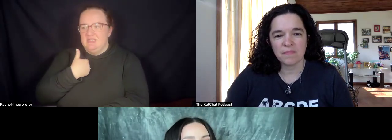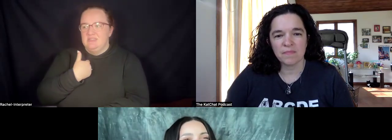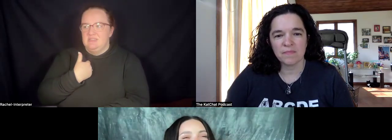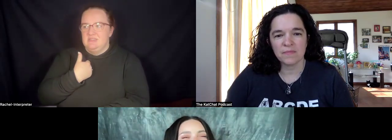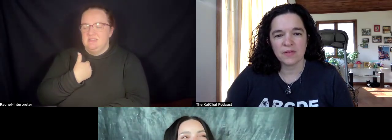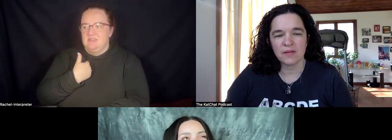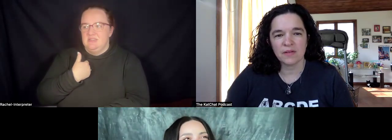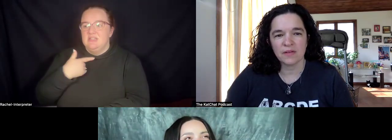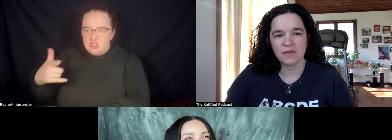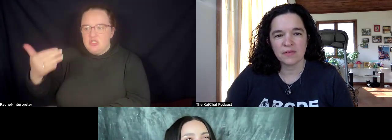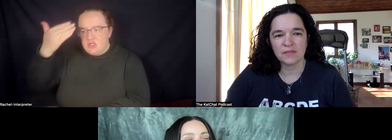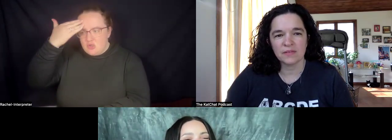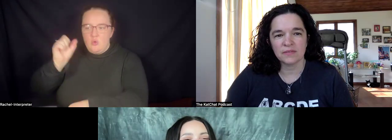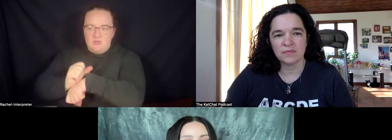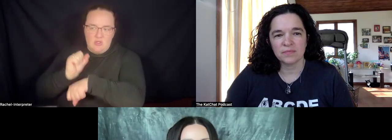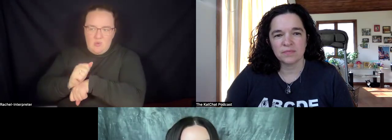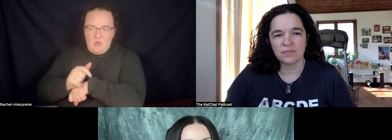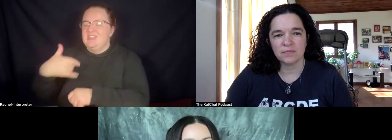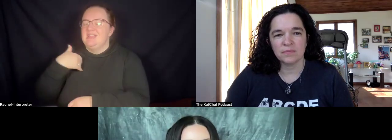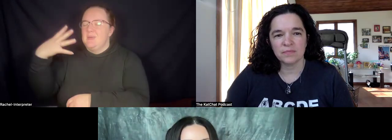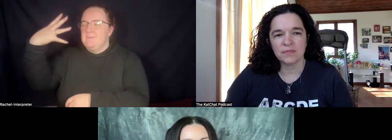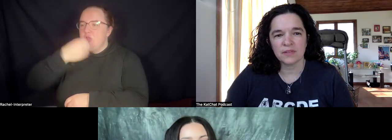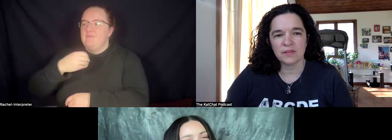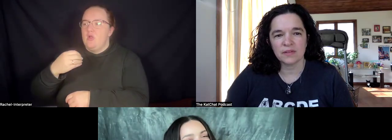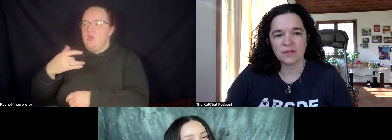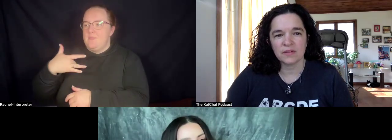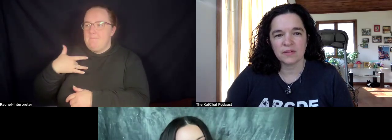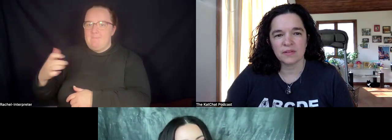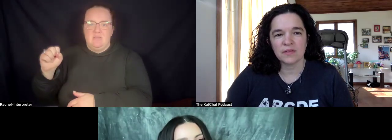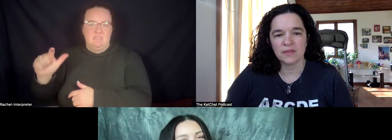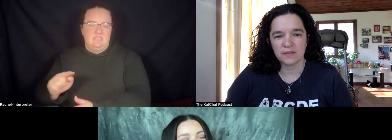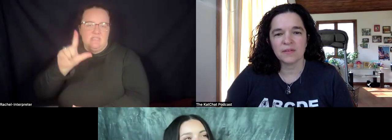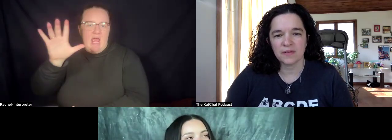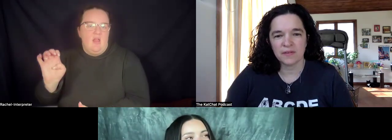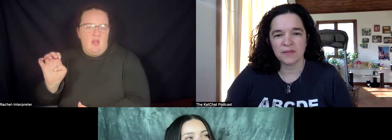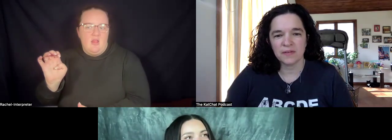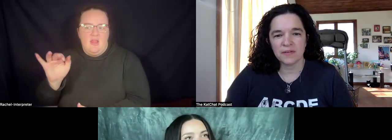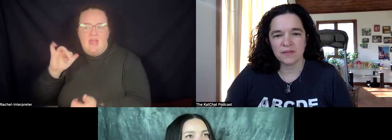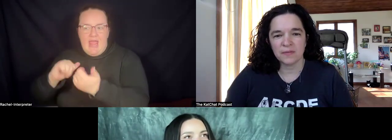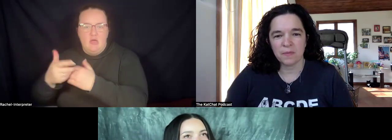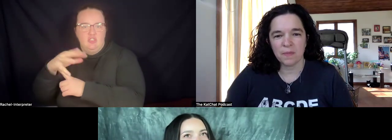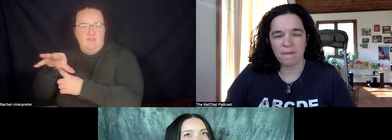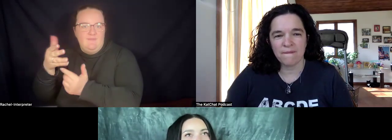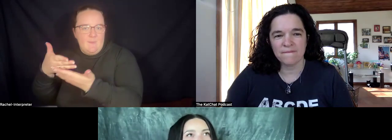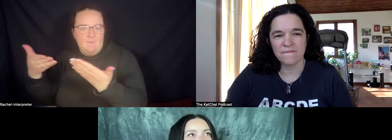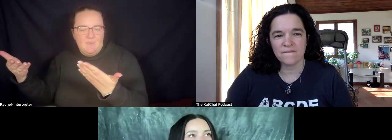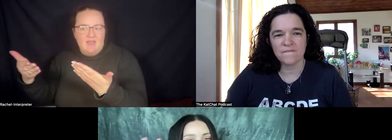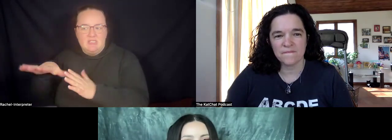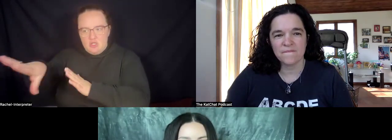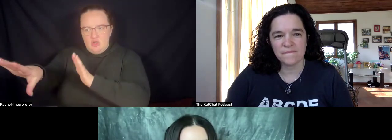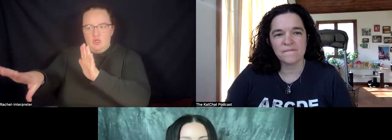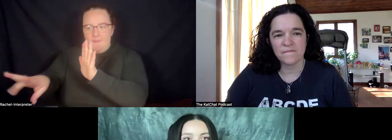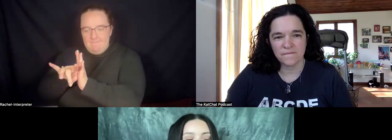she knows the work. She has such a beautiful aesthetic as well and how she filmed things. And I think that her choices with the